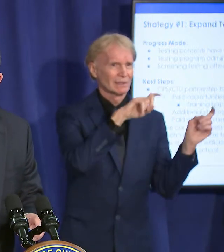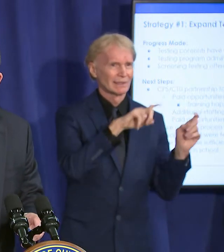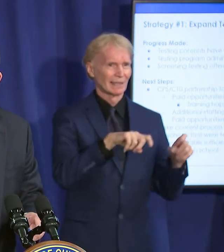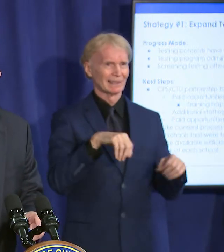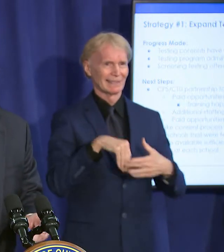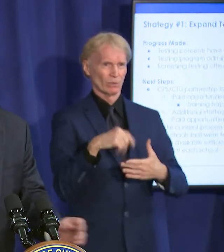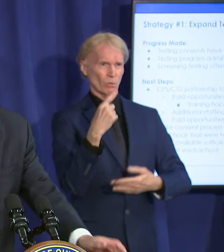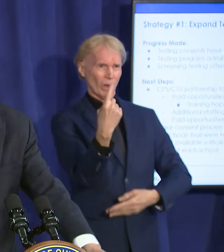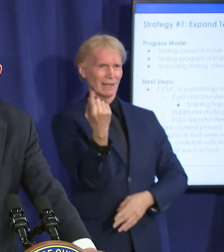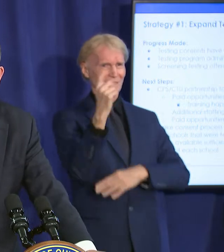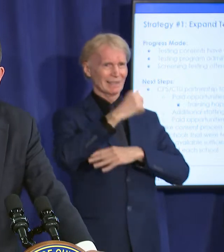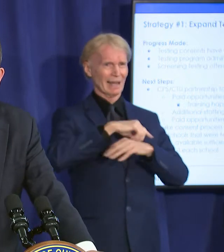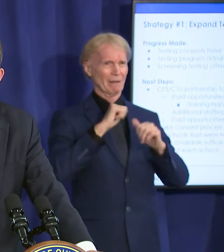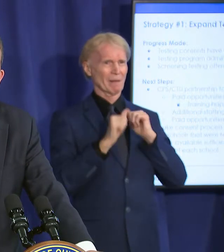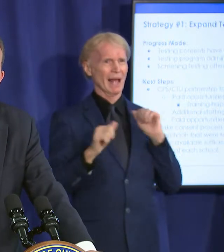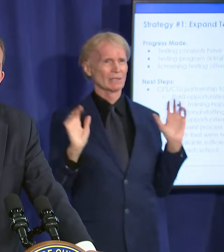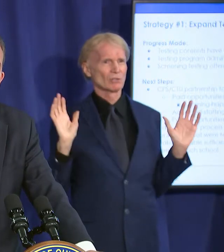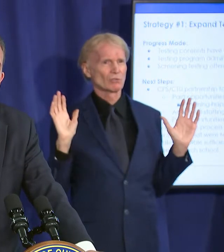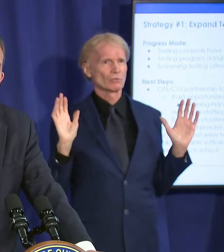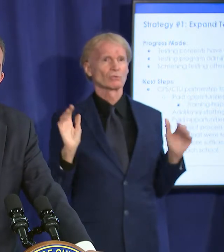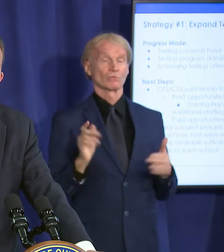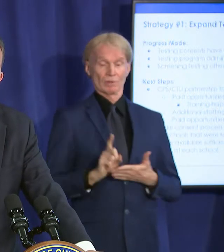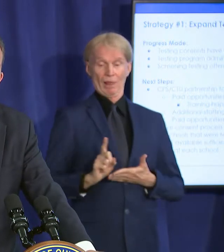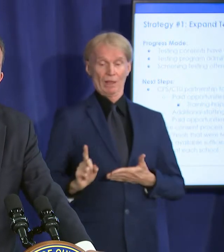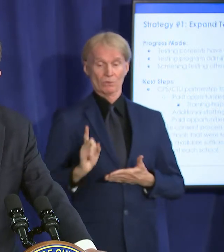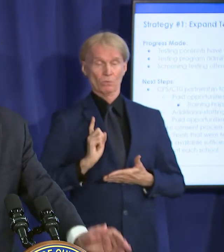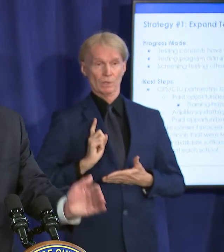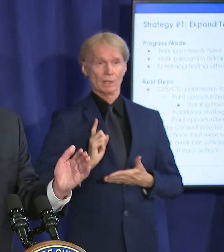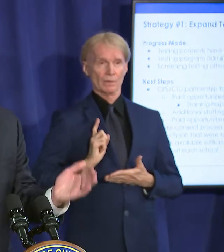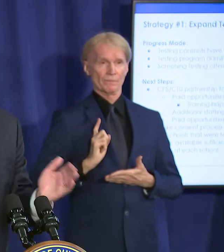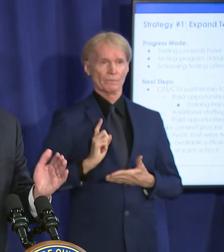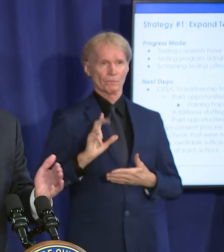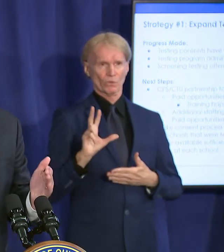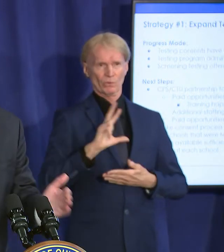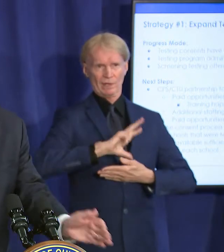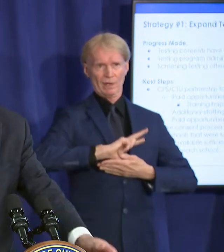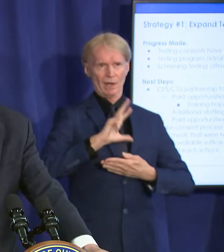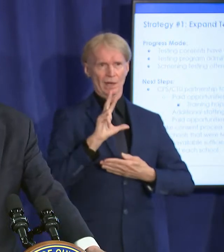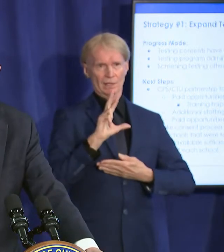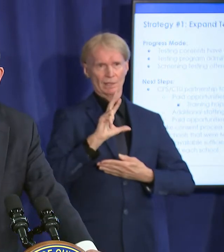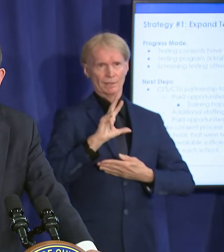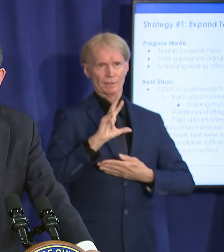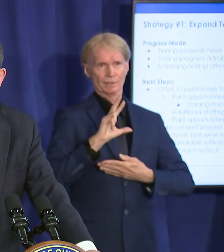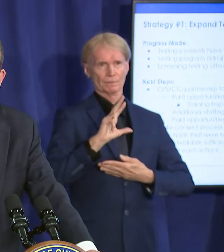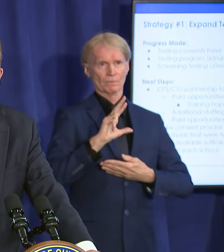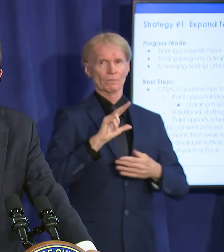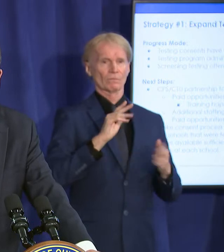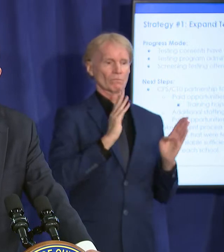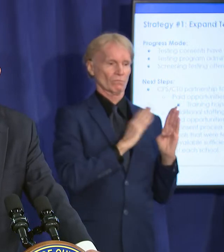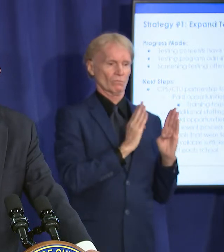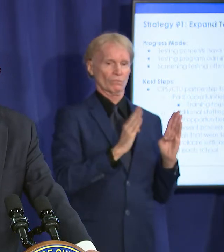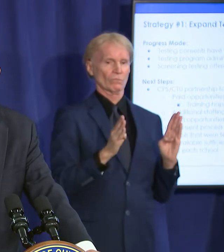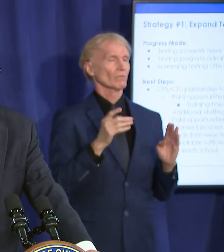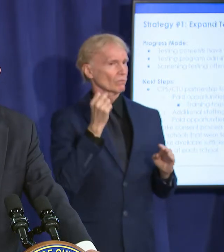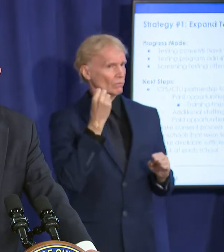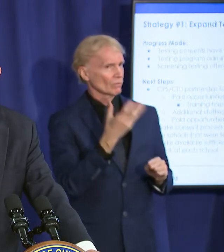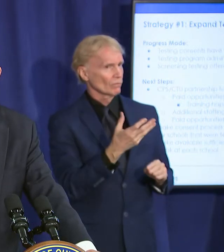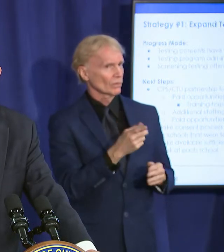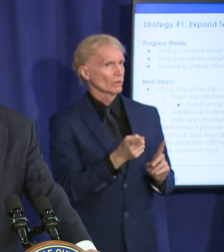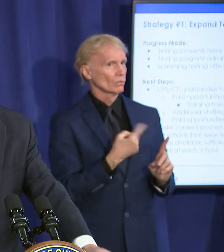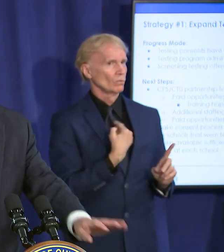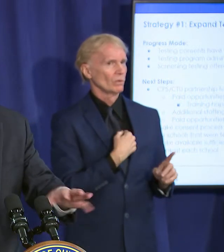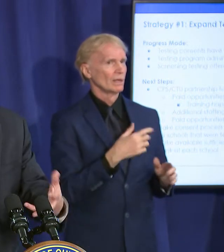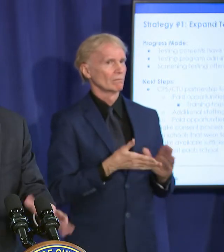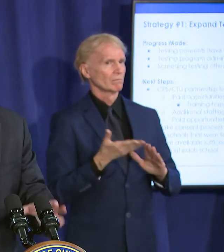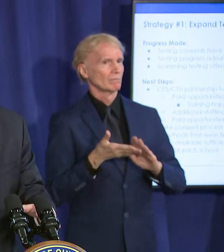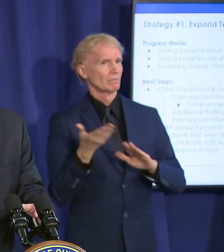day. Just last week, we had hit, on a 3-day period, the most tests that we've ever done. These are our weekly tests that we do at